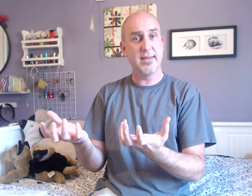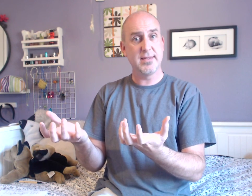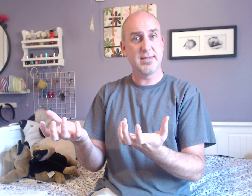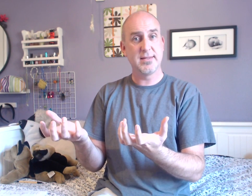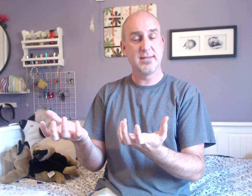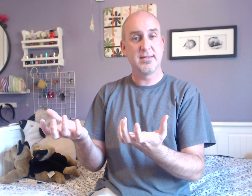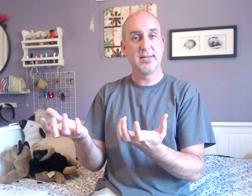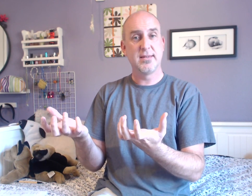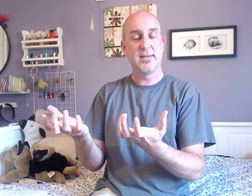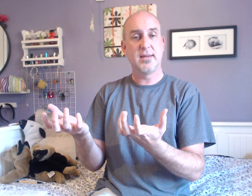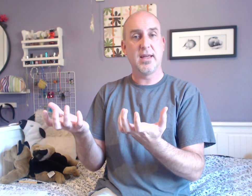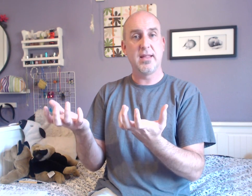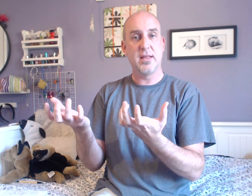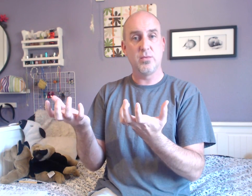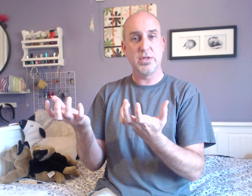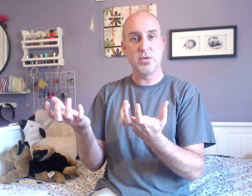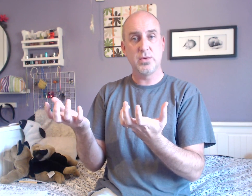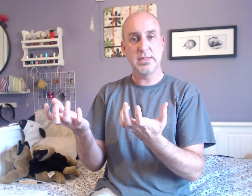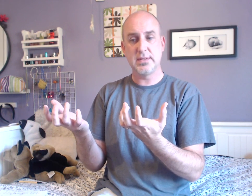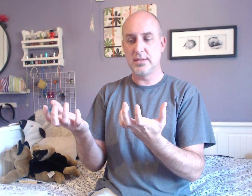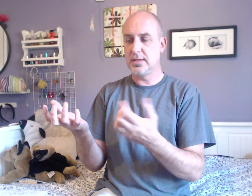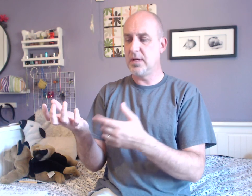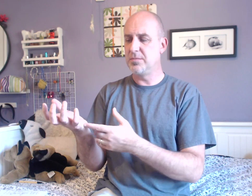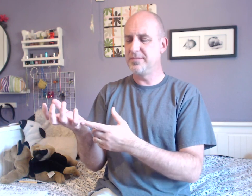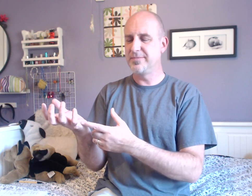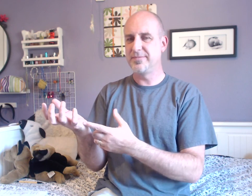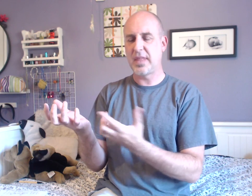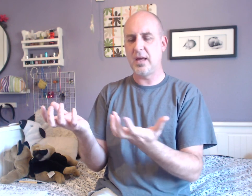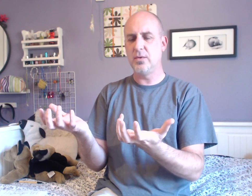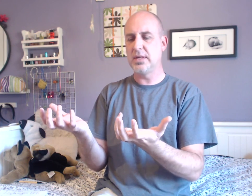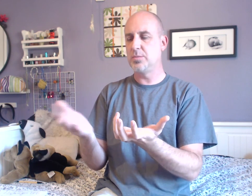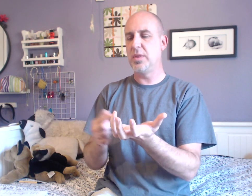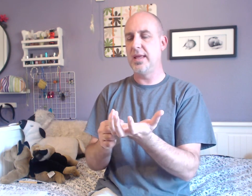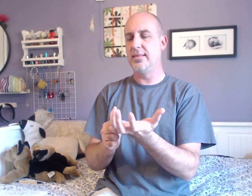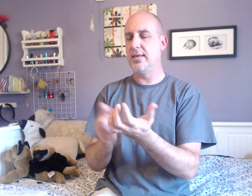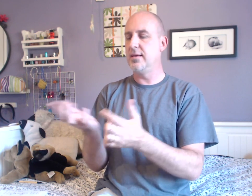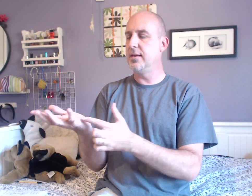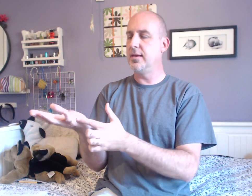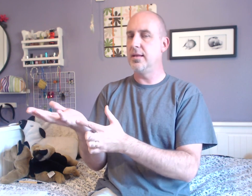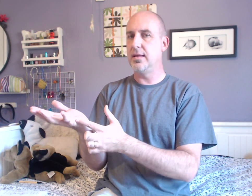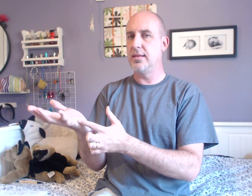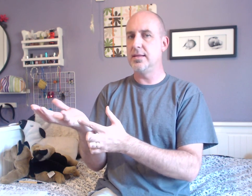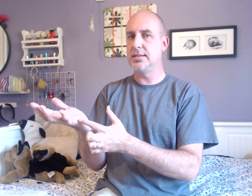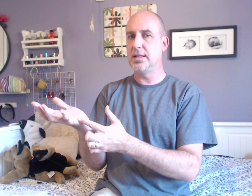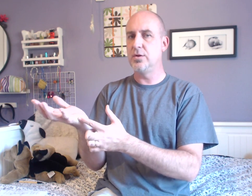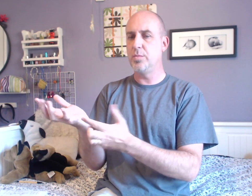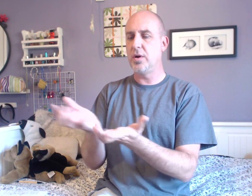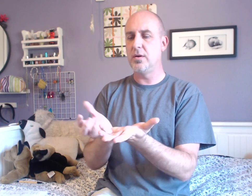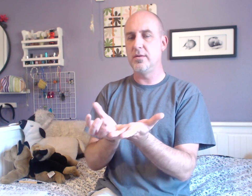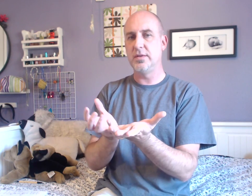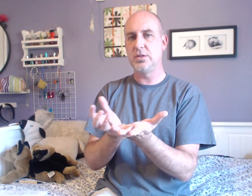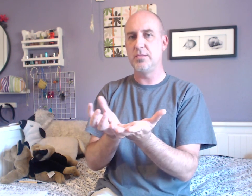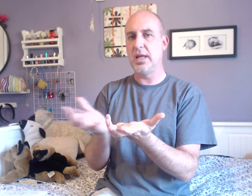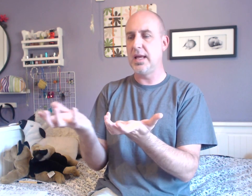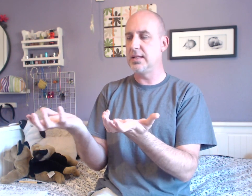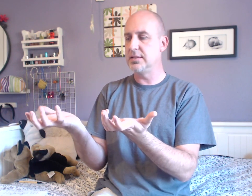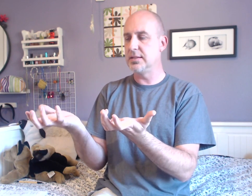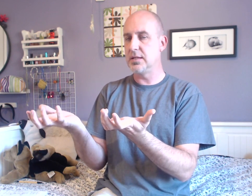this, and then we twist. How do I explain that? This inner part of each of my hands is going to